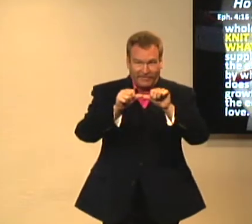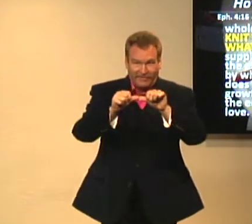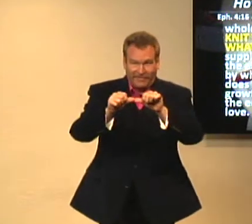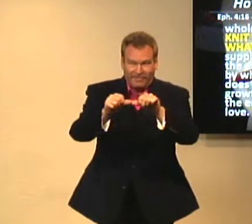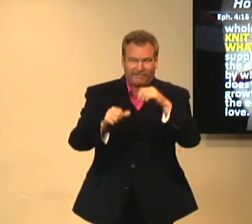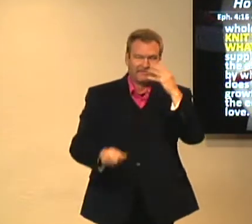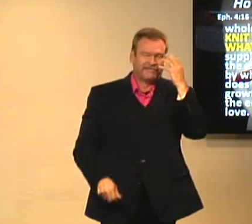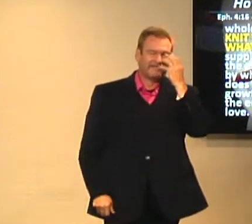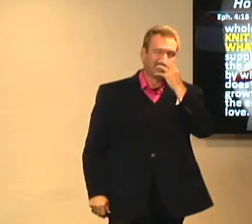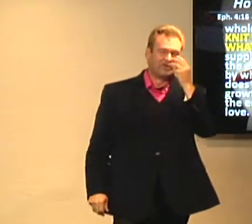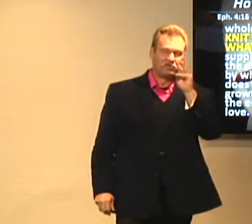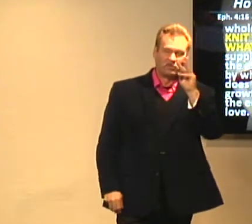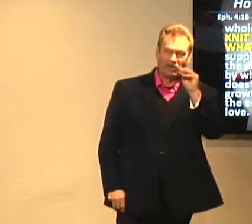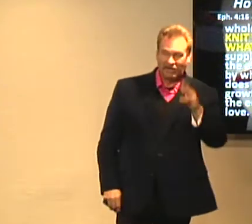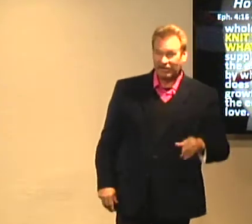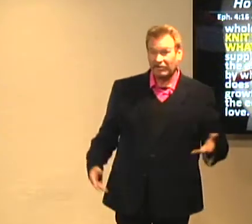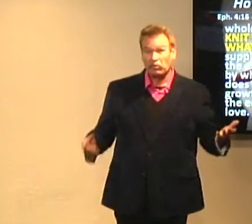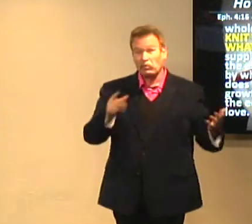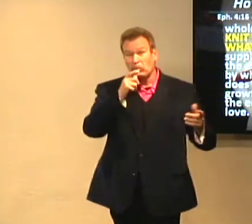People said it would be a short presidency, but it's still going.